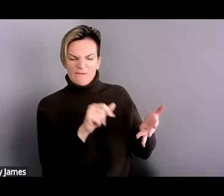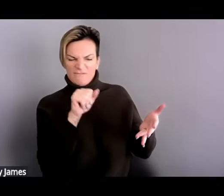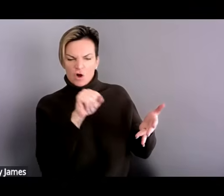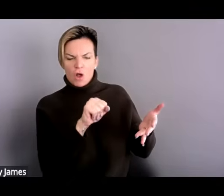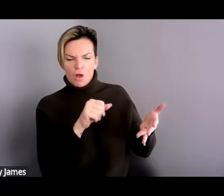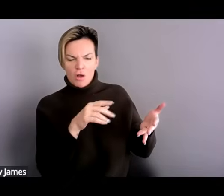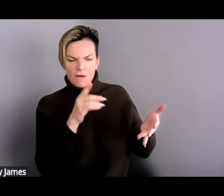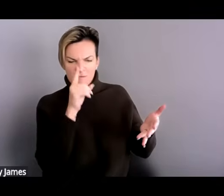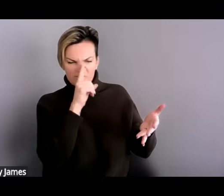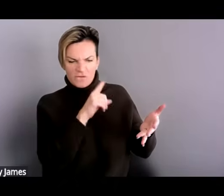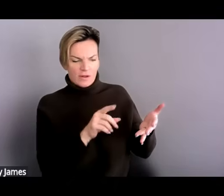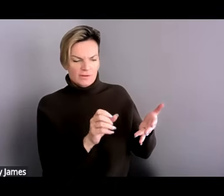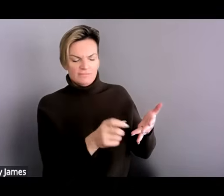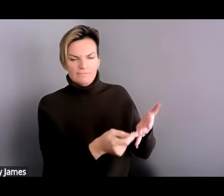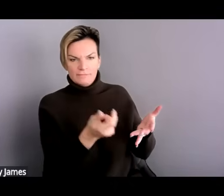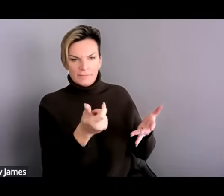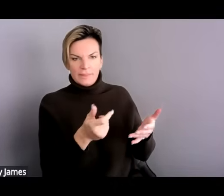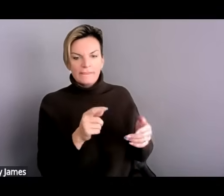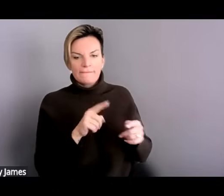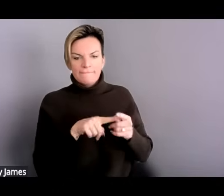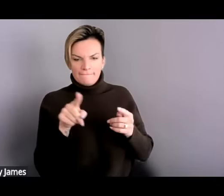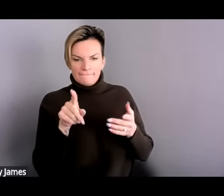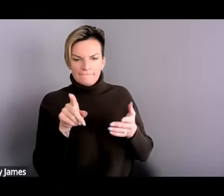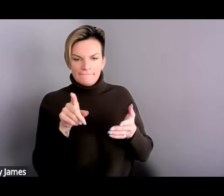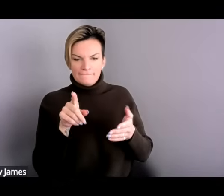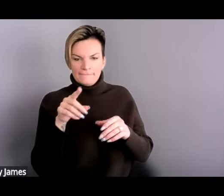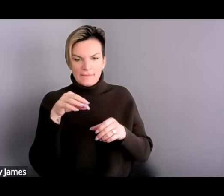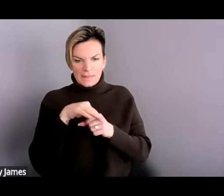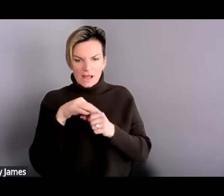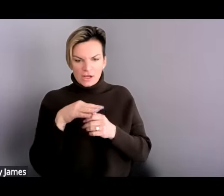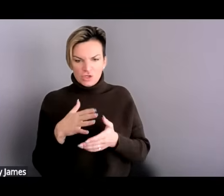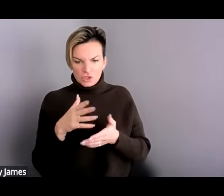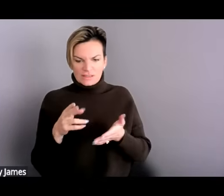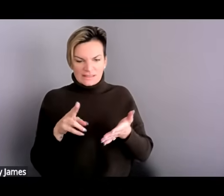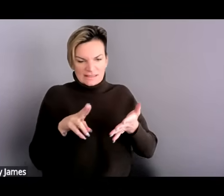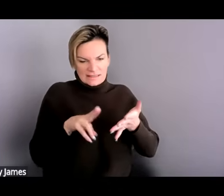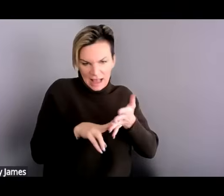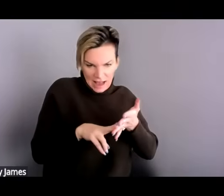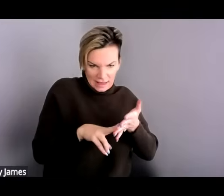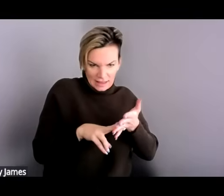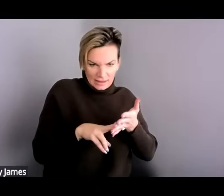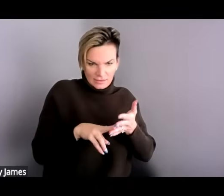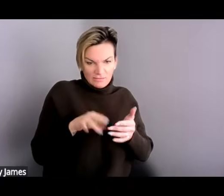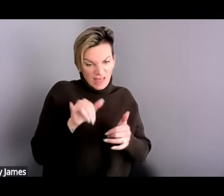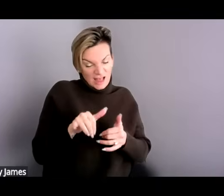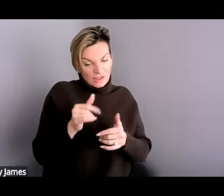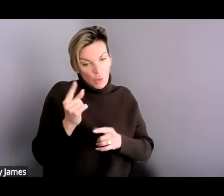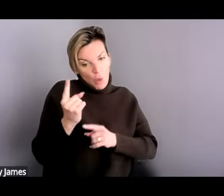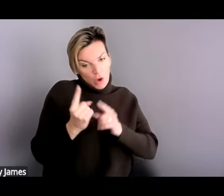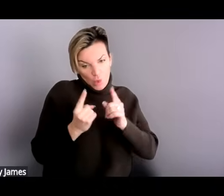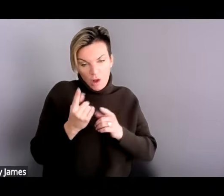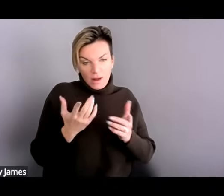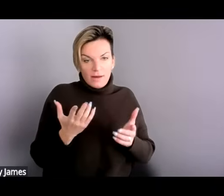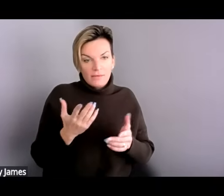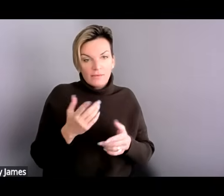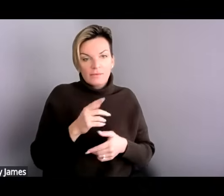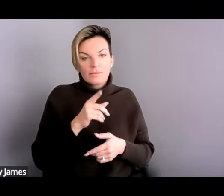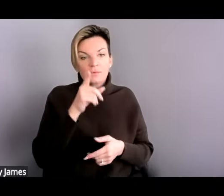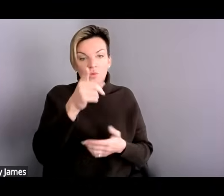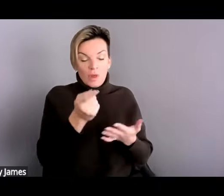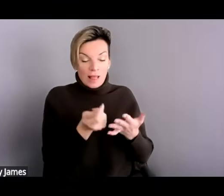individual signing, an elector signing a petition, that's a one-to-one. When you eliminate